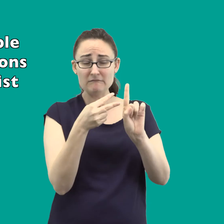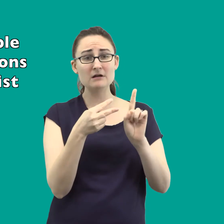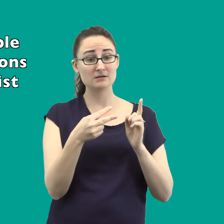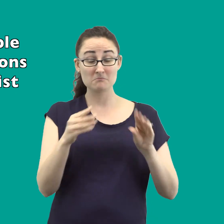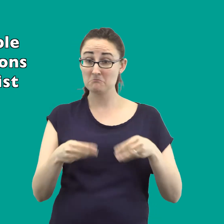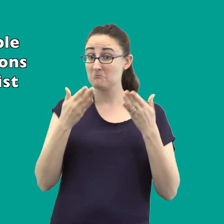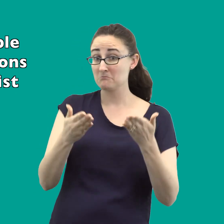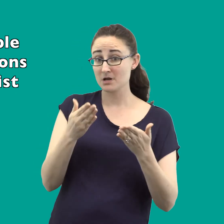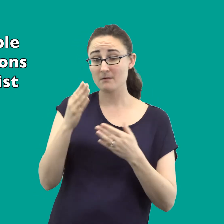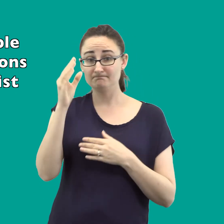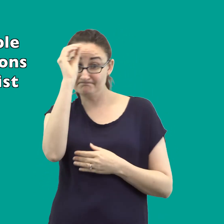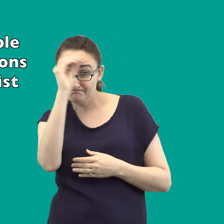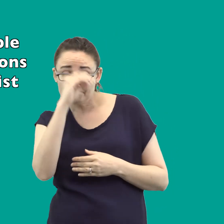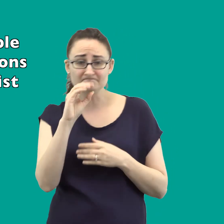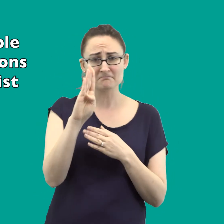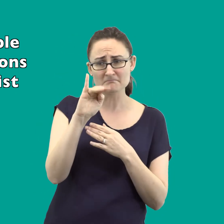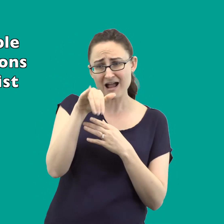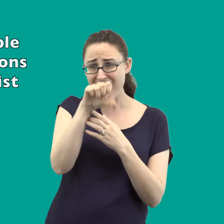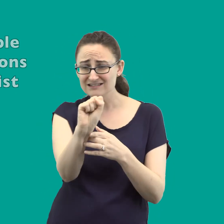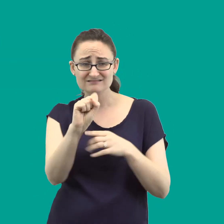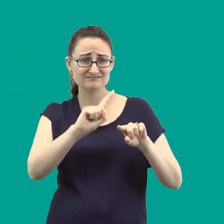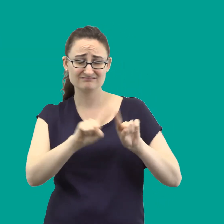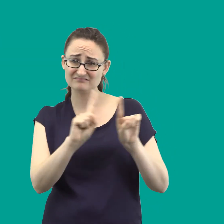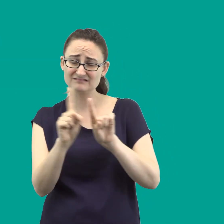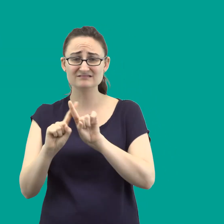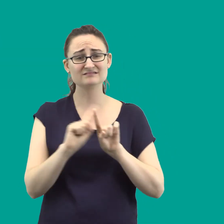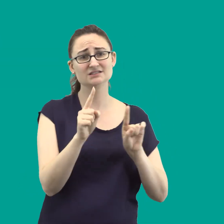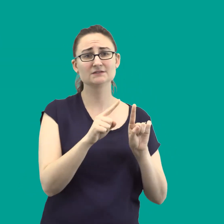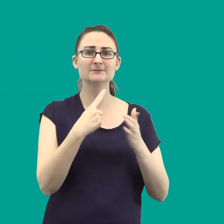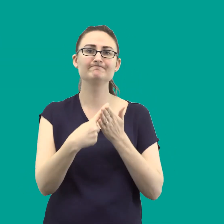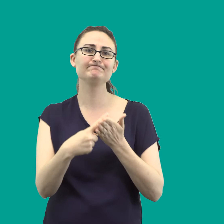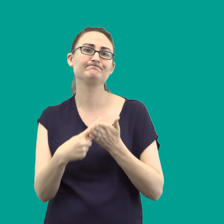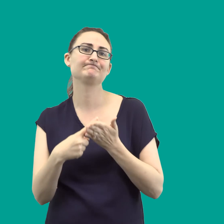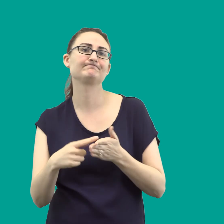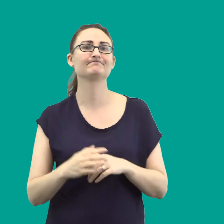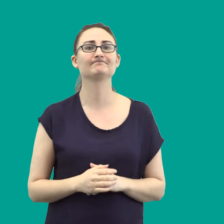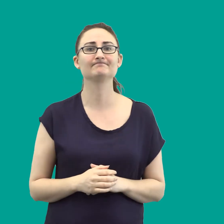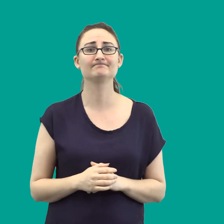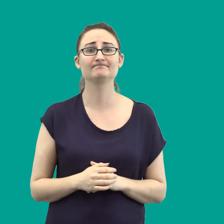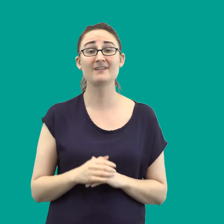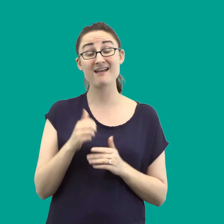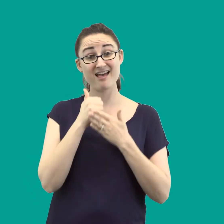is. Did they provide their opinion? Is there bias? The picture encourages different discussions.